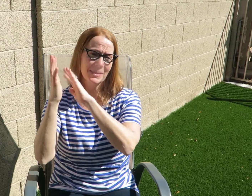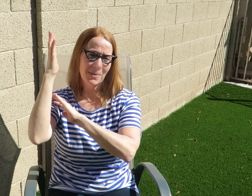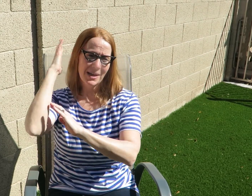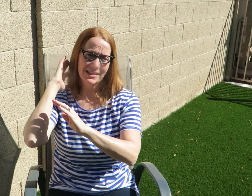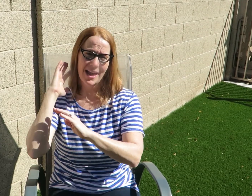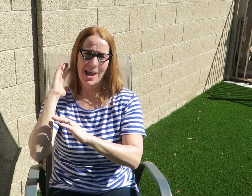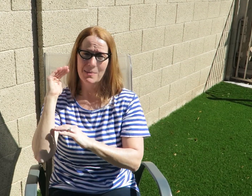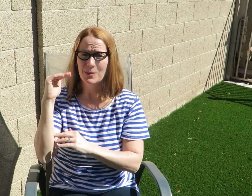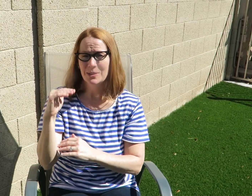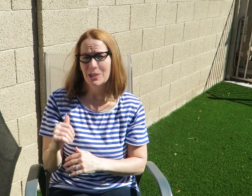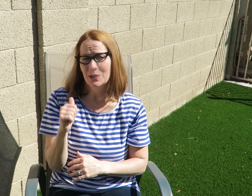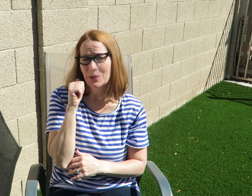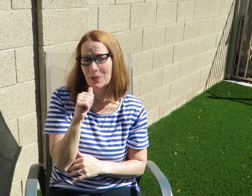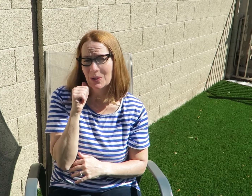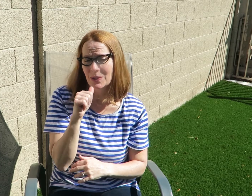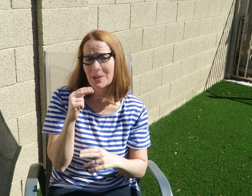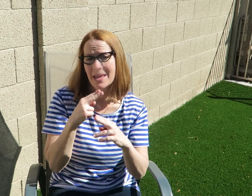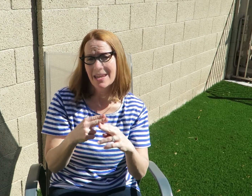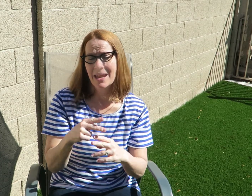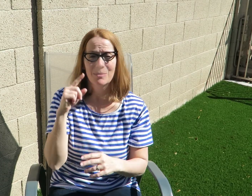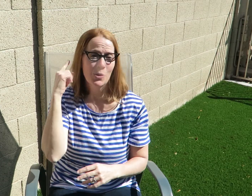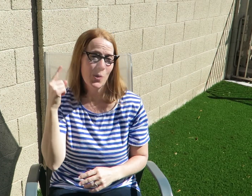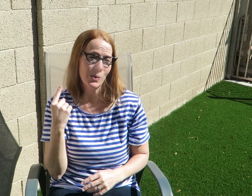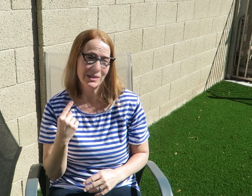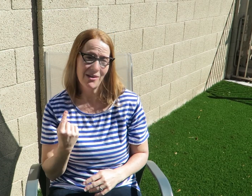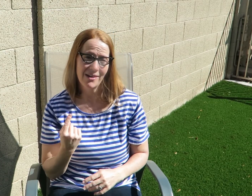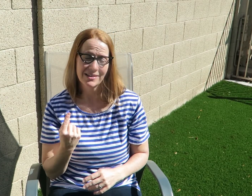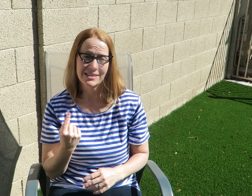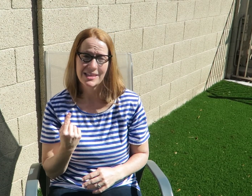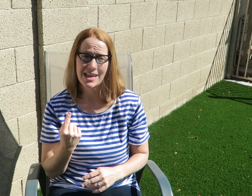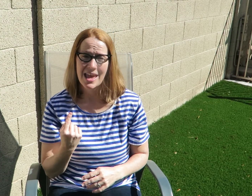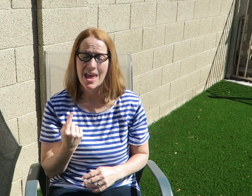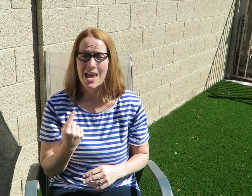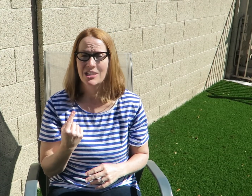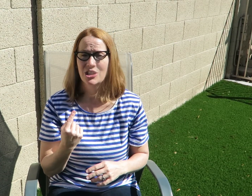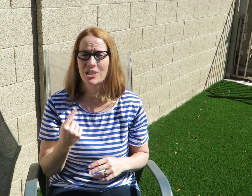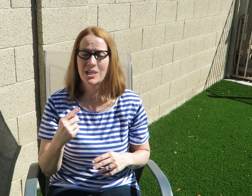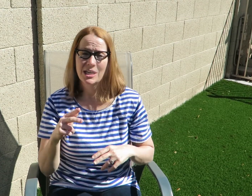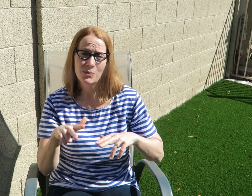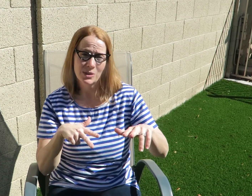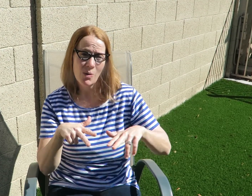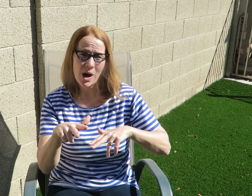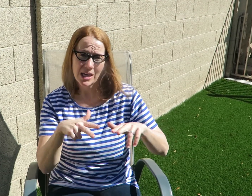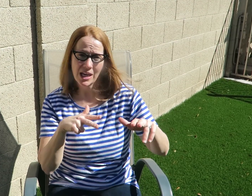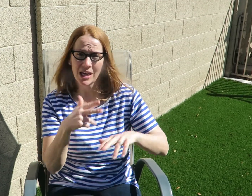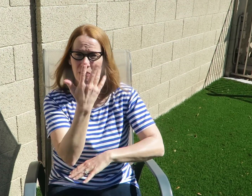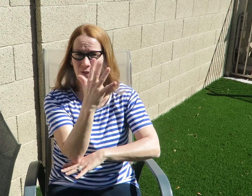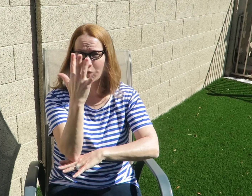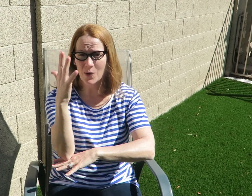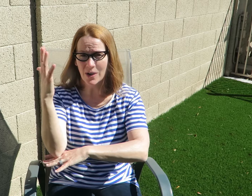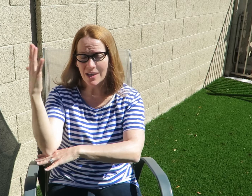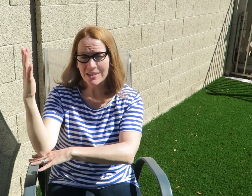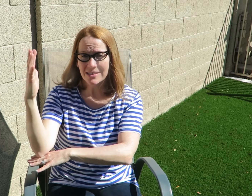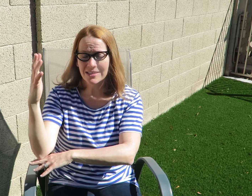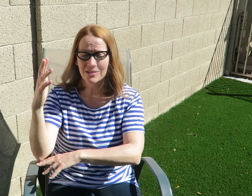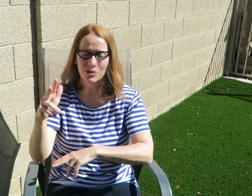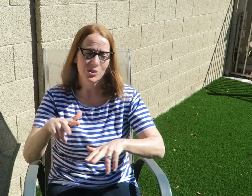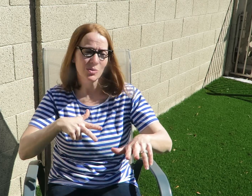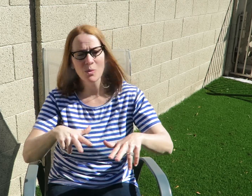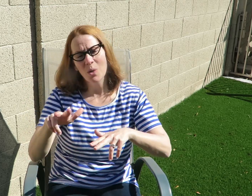upon a time, there was a little girl named Goldilocks. And she was walking in the forest. She was just going